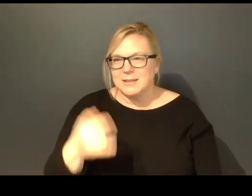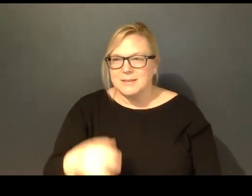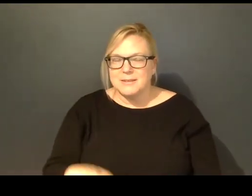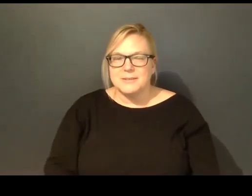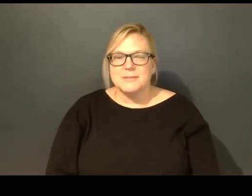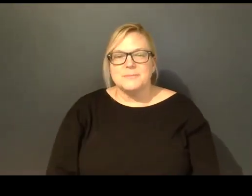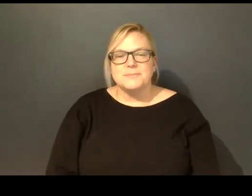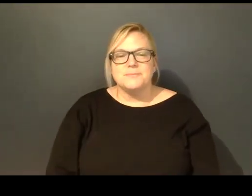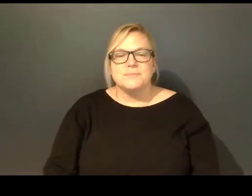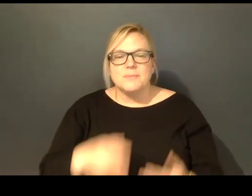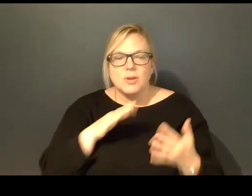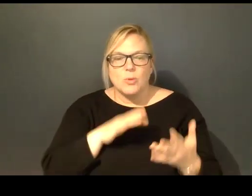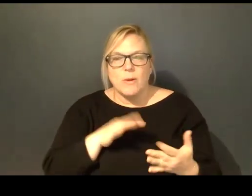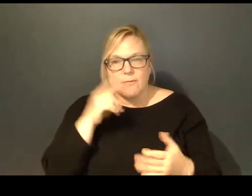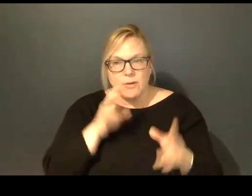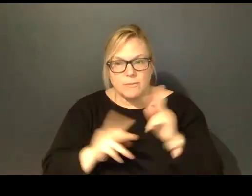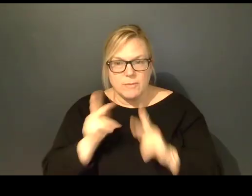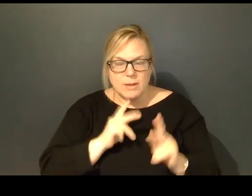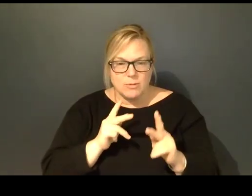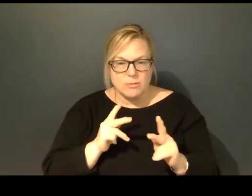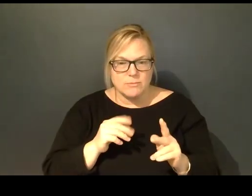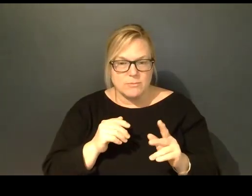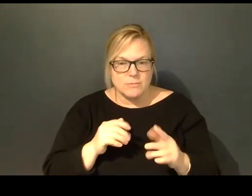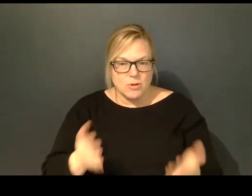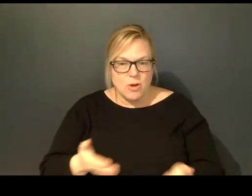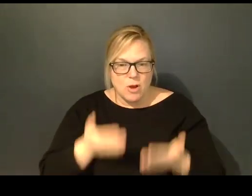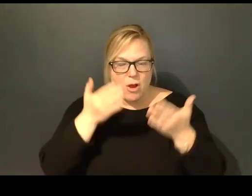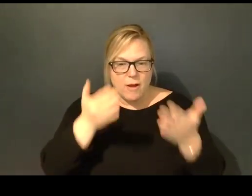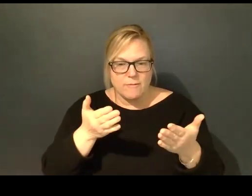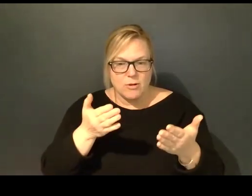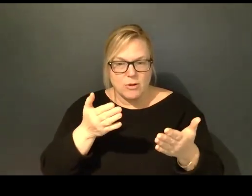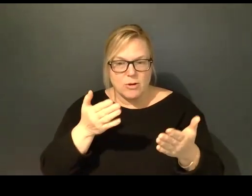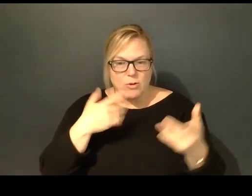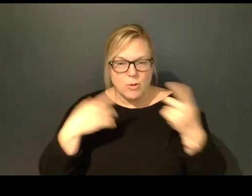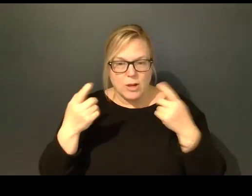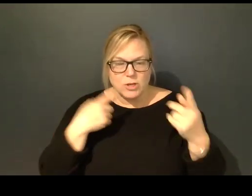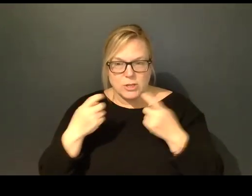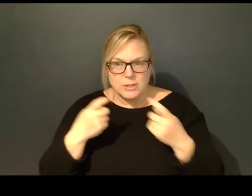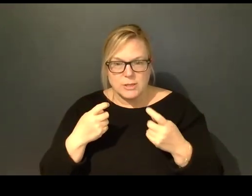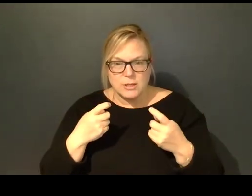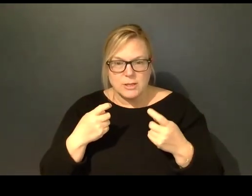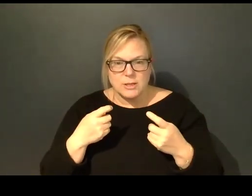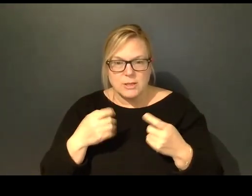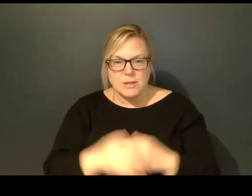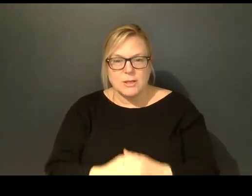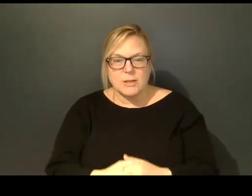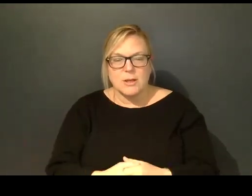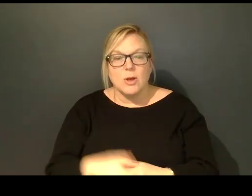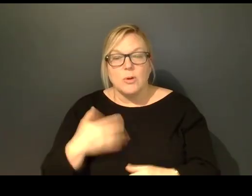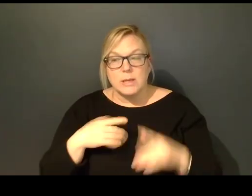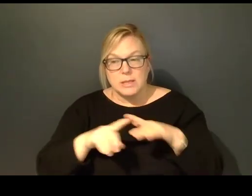for folks to post any additional questions in the Q&A, I did want to bring a bit of insight because we started the meeting